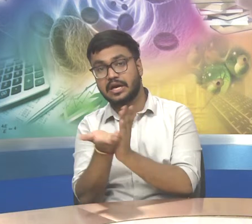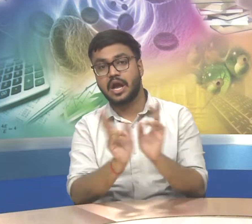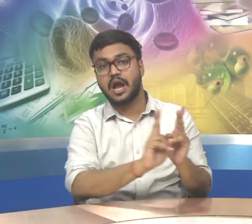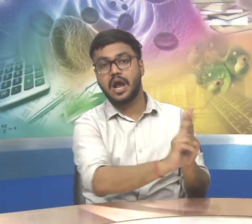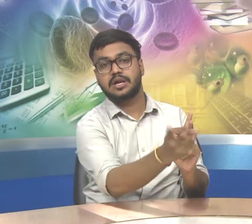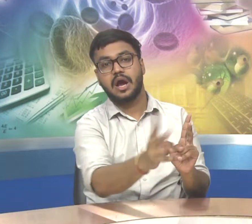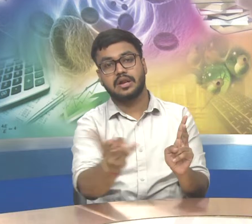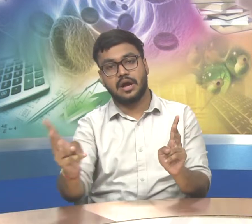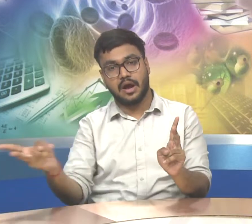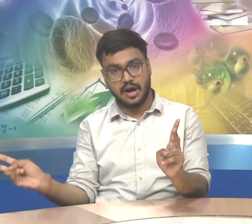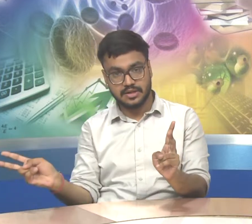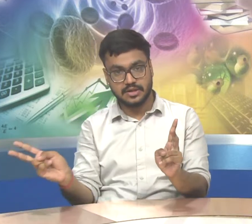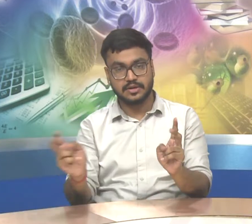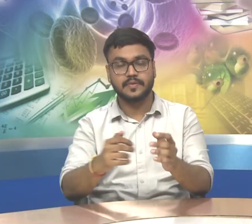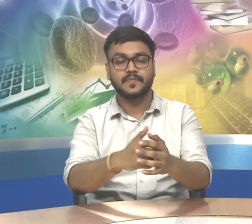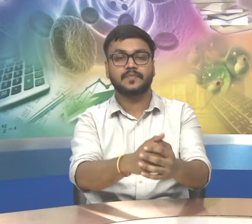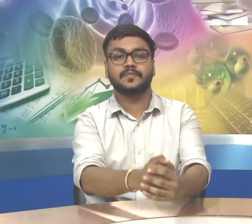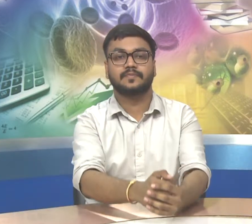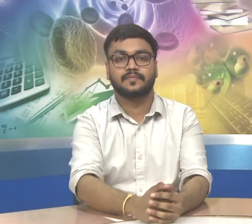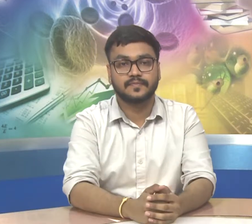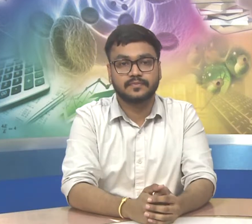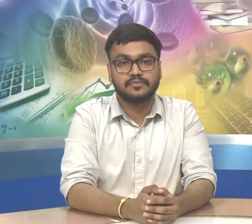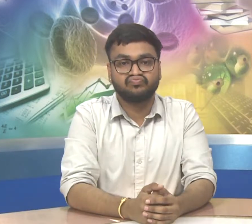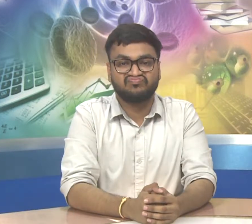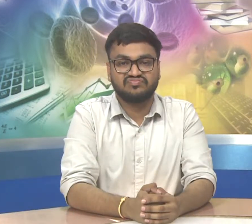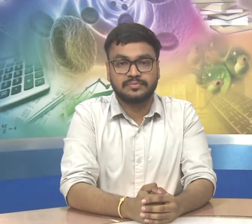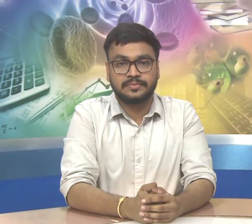a third type has 10 neutrons.